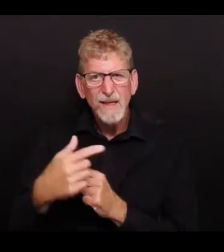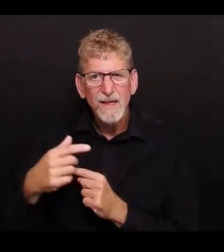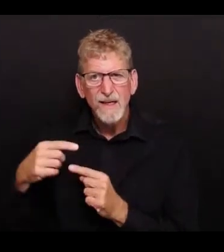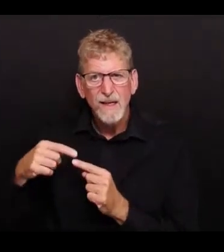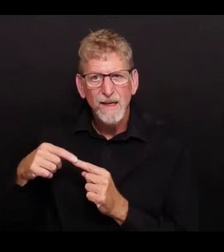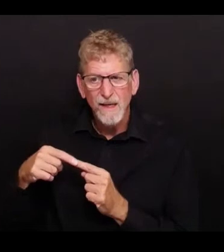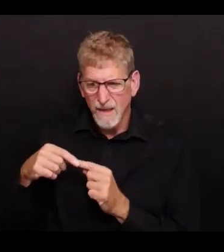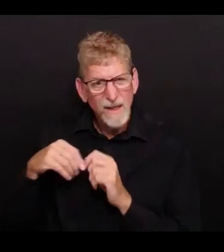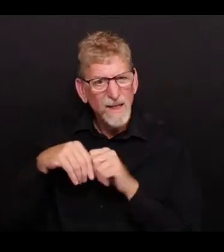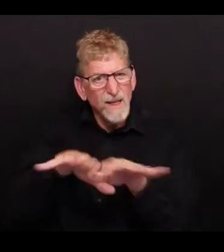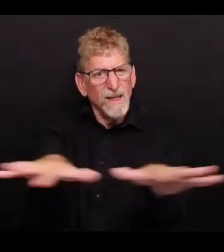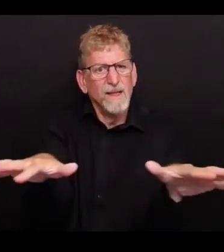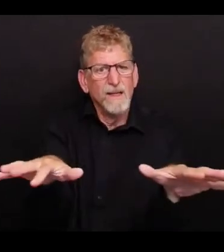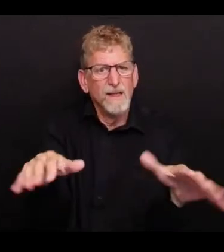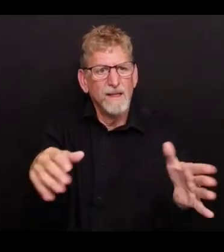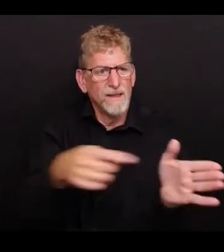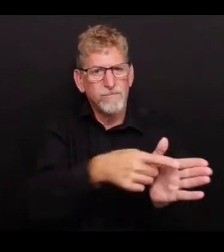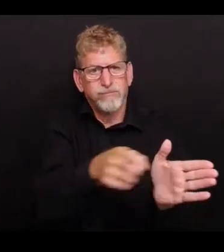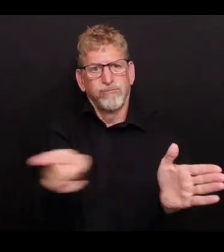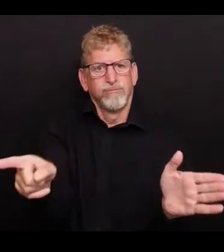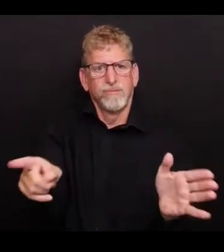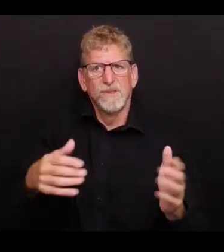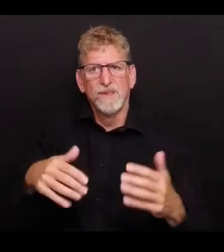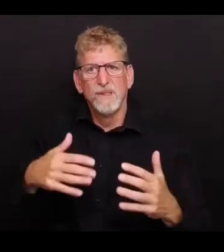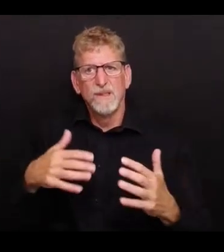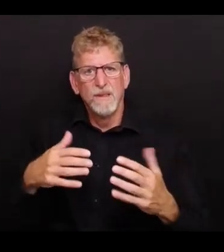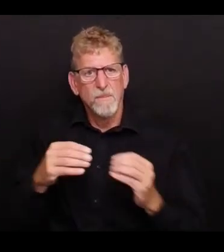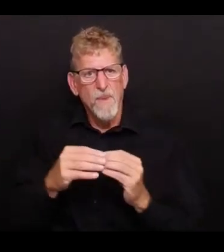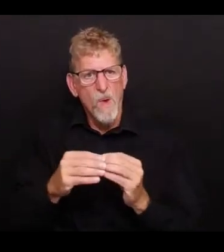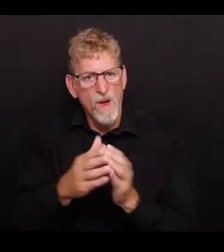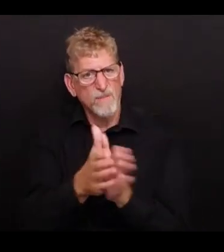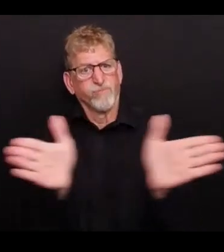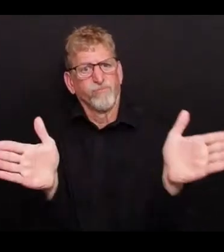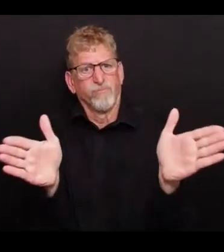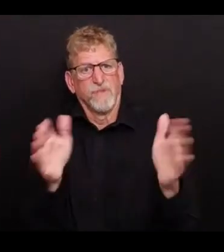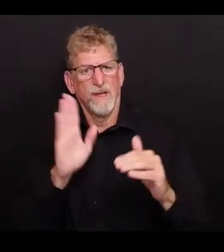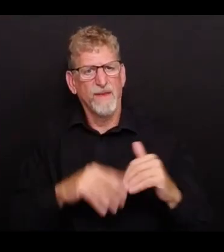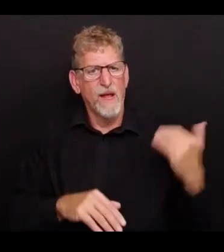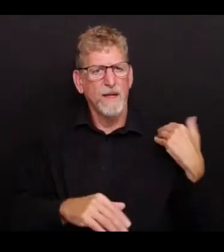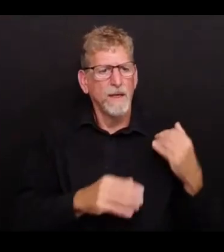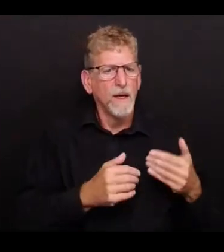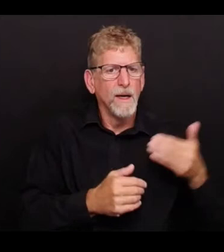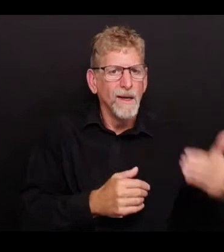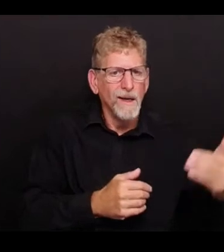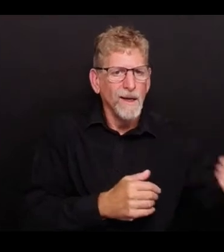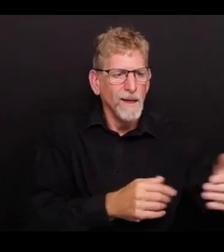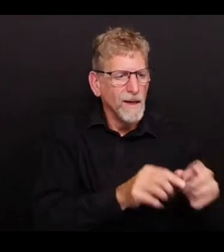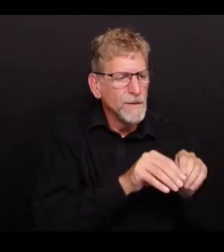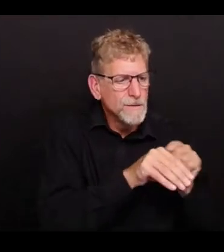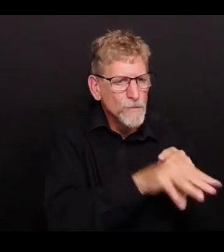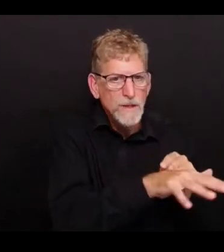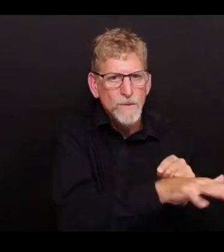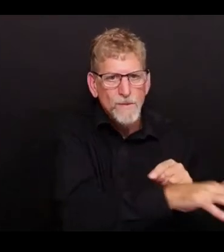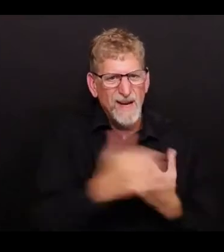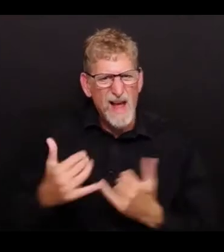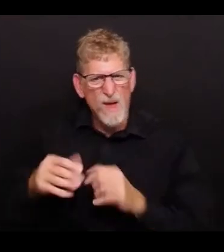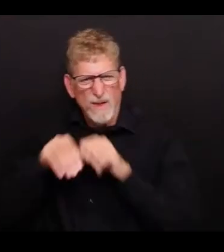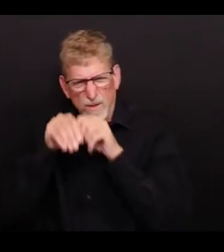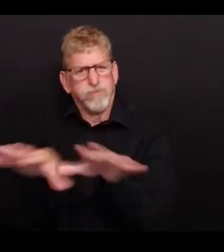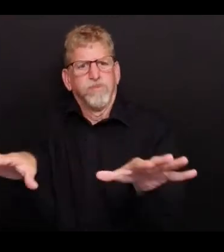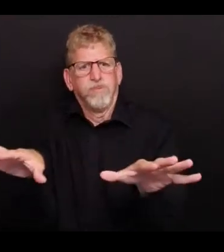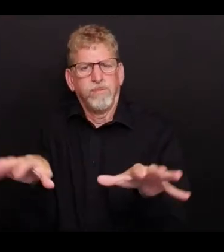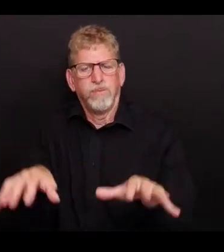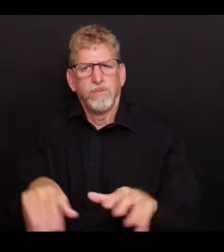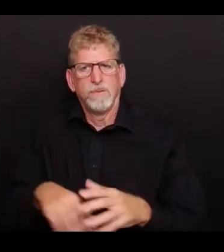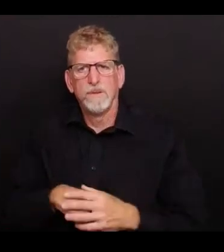a combination of things. And we had, just to be clear, for those students that were in the classroom, there were many more